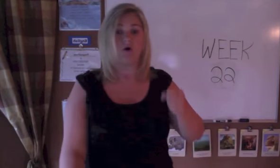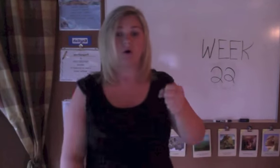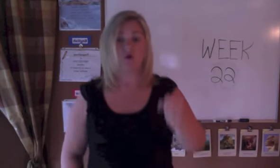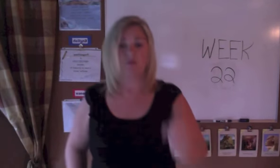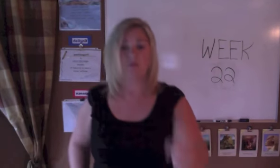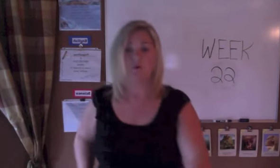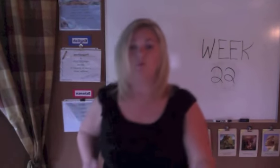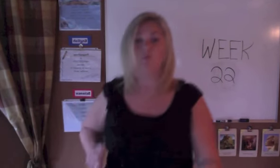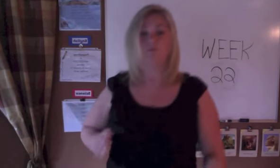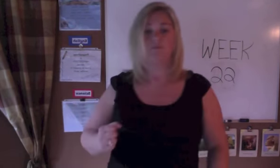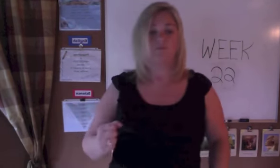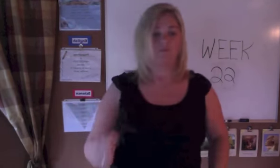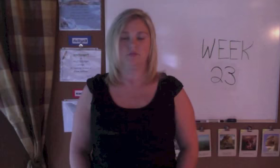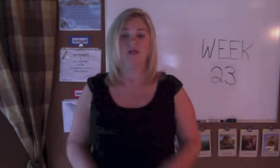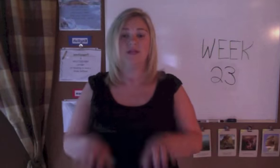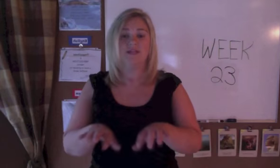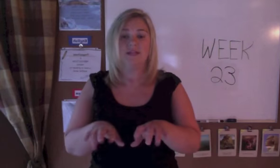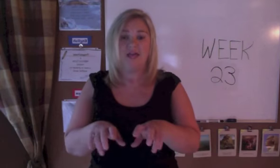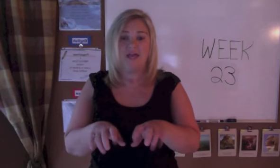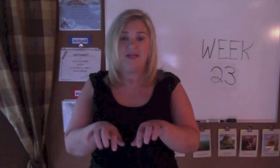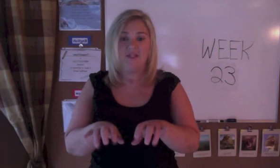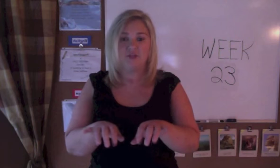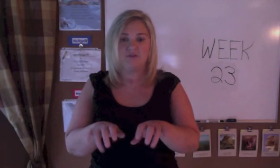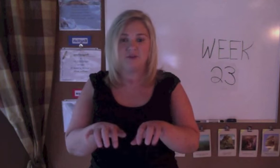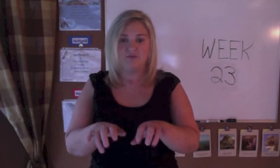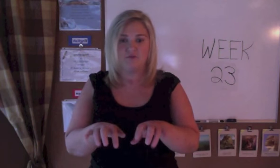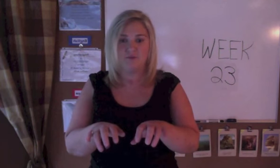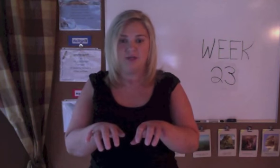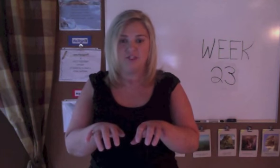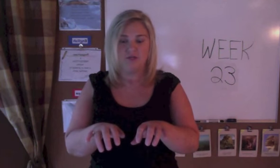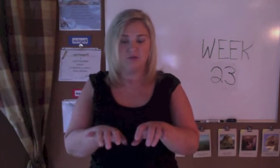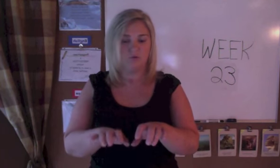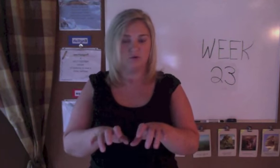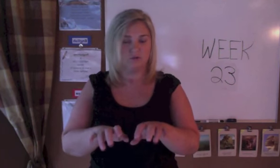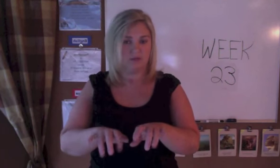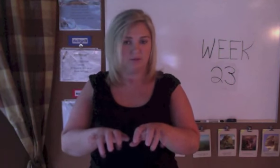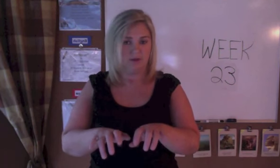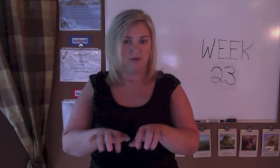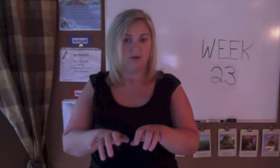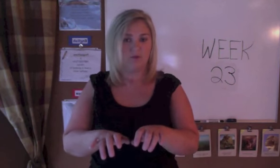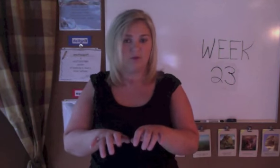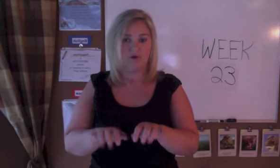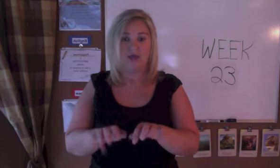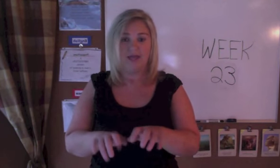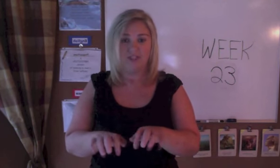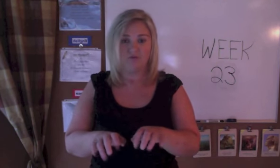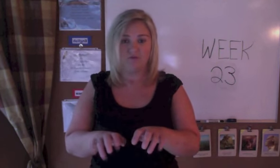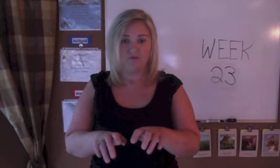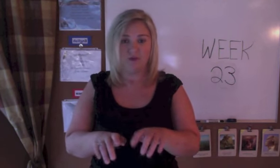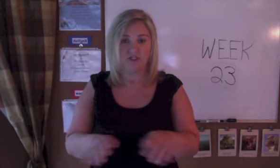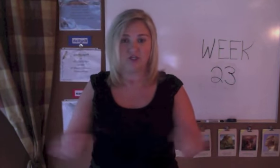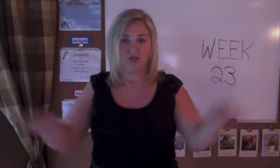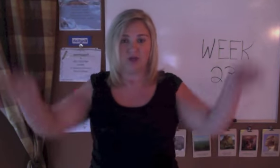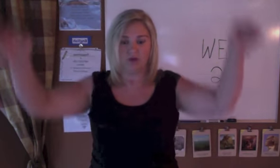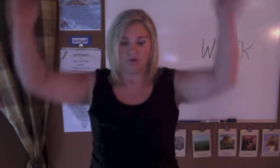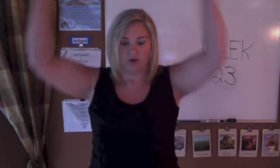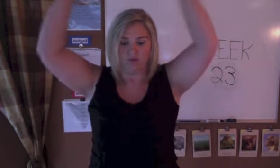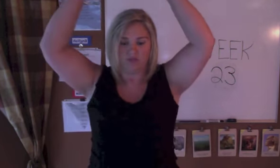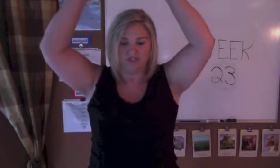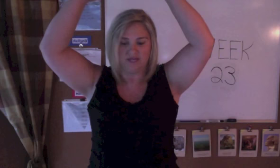on the moon. The Age of Information, we're typing on a computer, Age of Information and